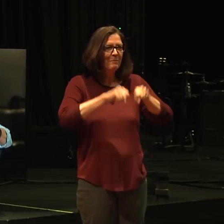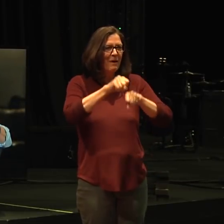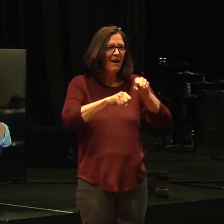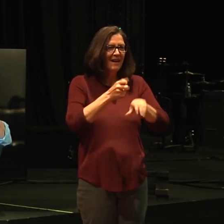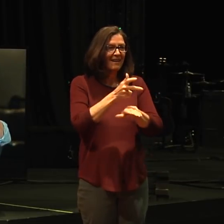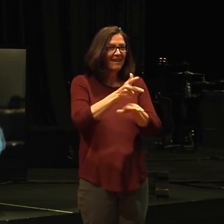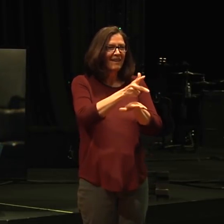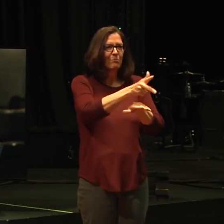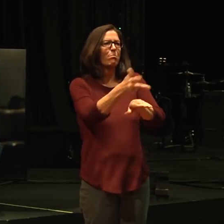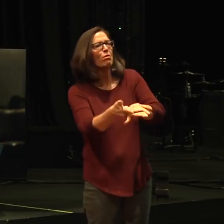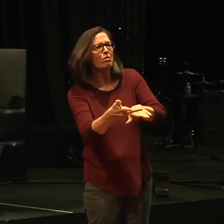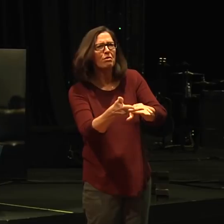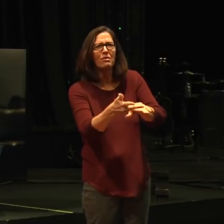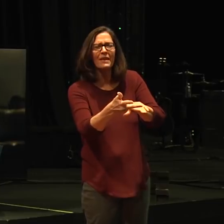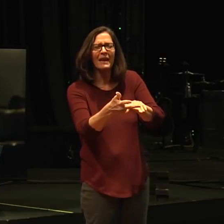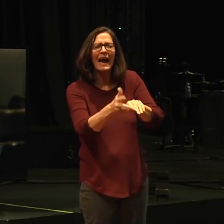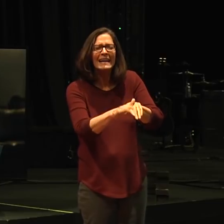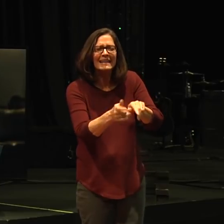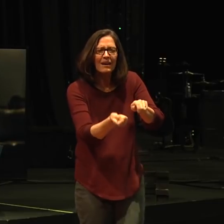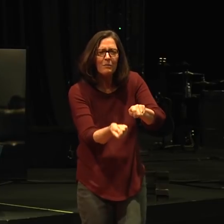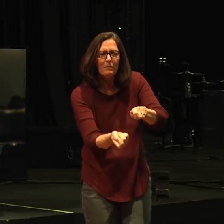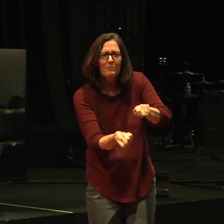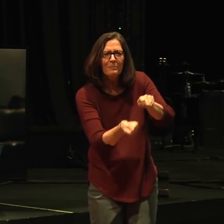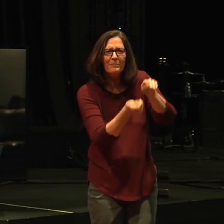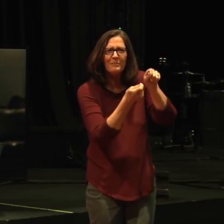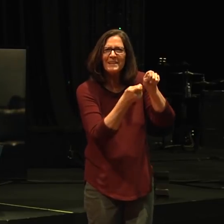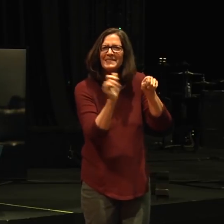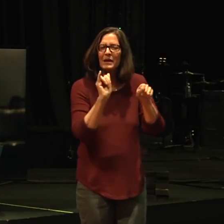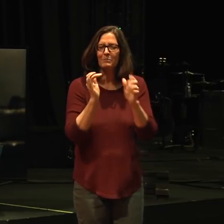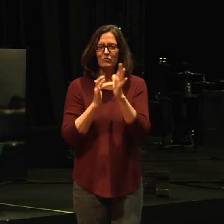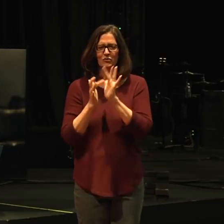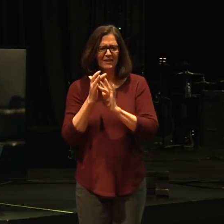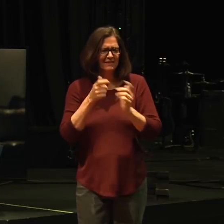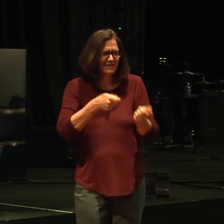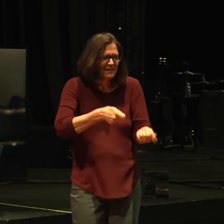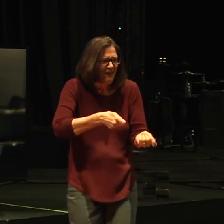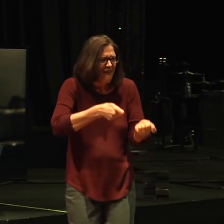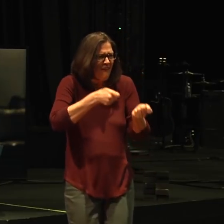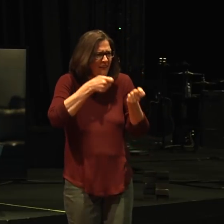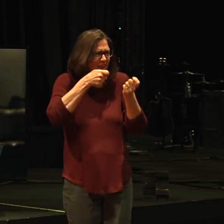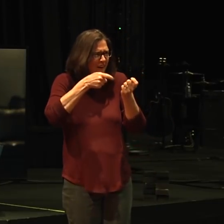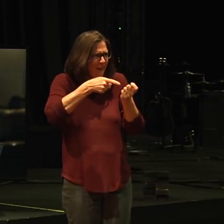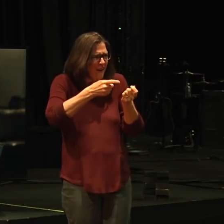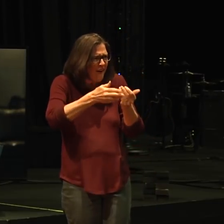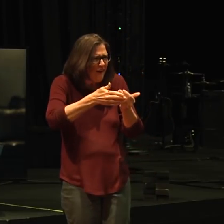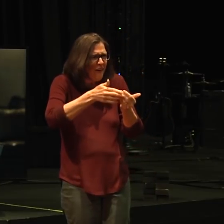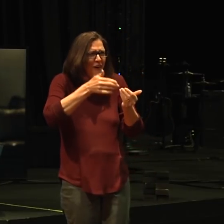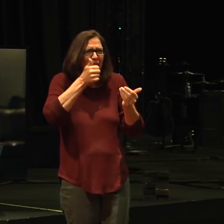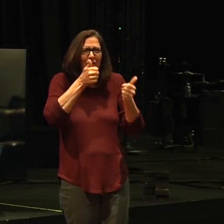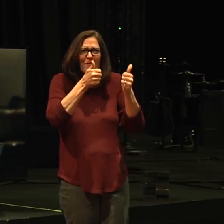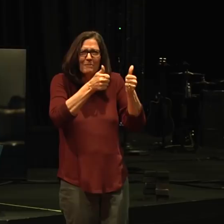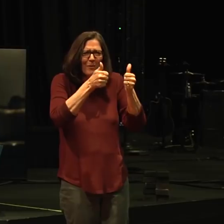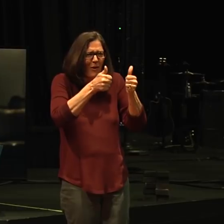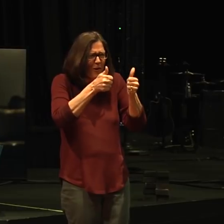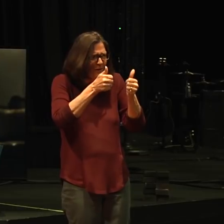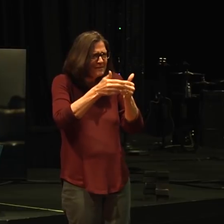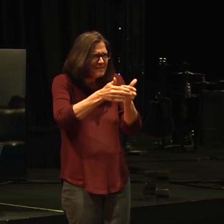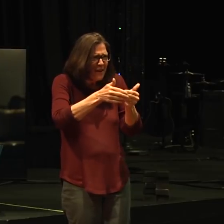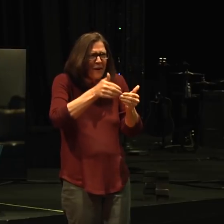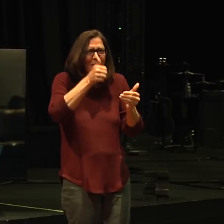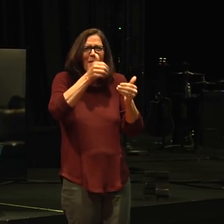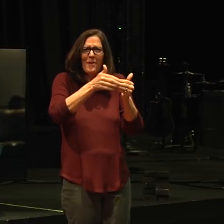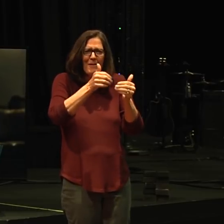fail. I think he grabbed him by the hand and pulled him up and said, oh, buddy, you were doing so great. You were almost